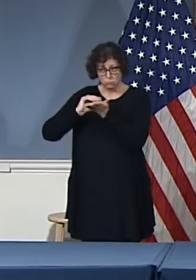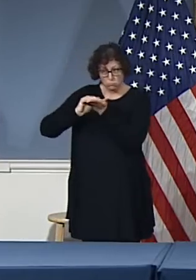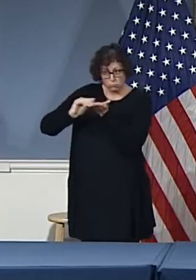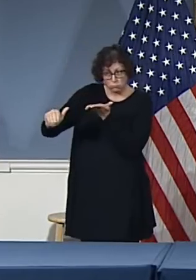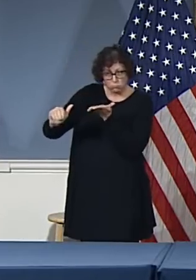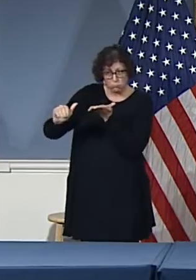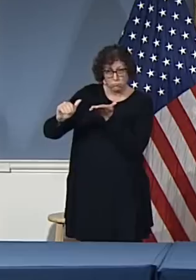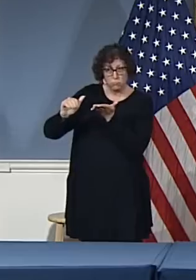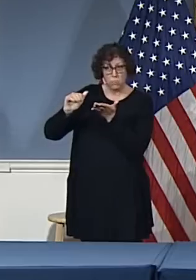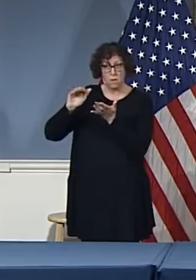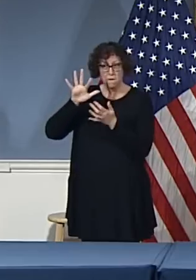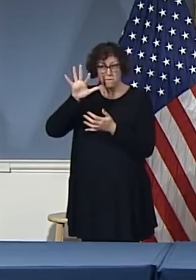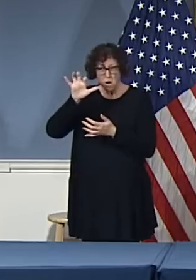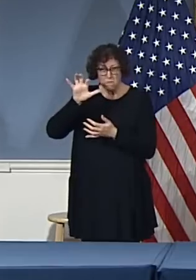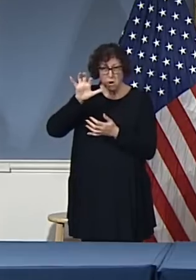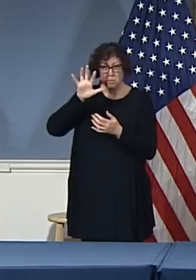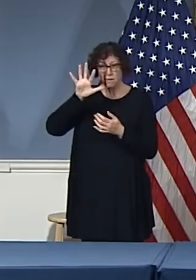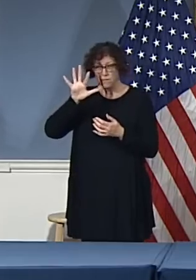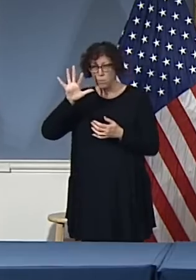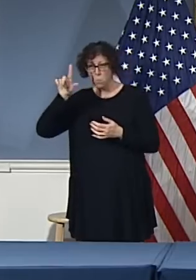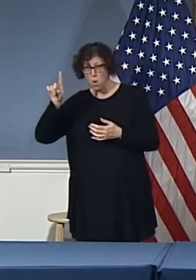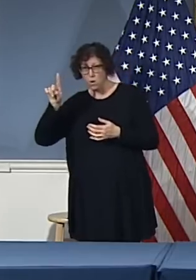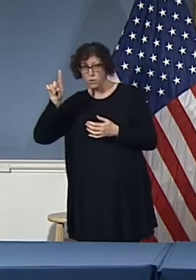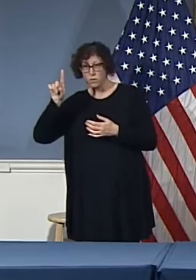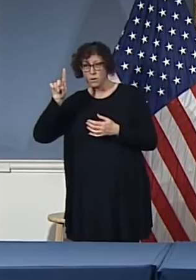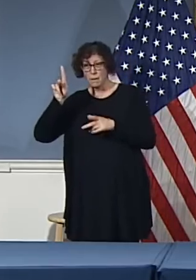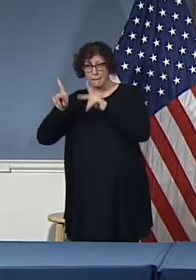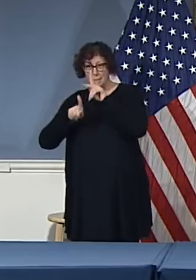getting the 200 number from? And could you